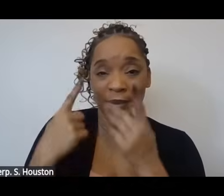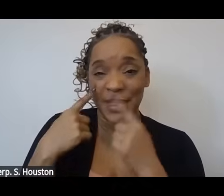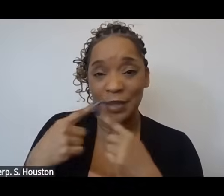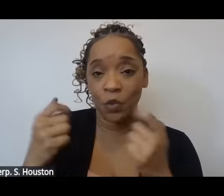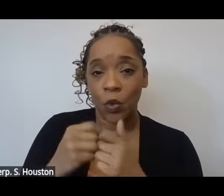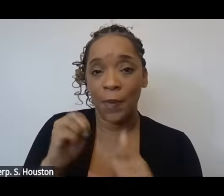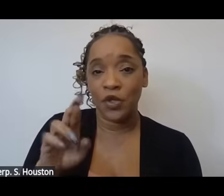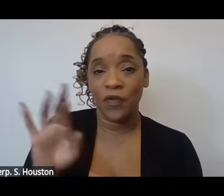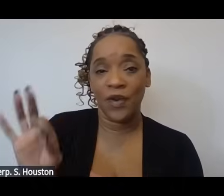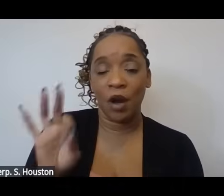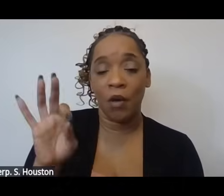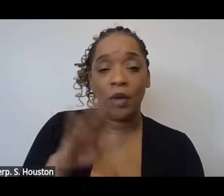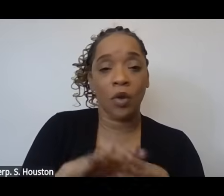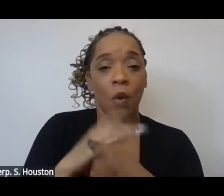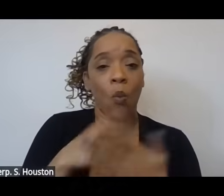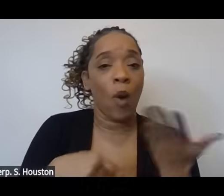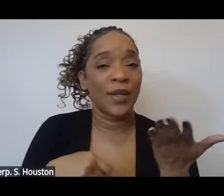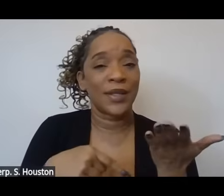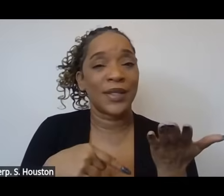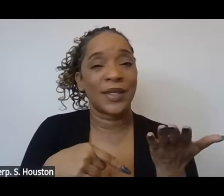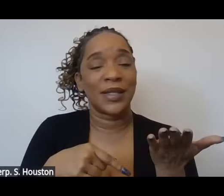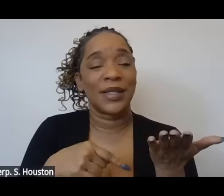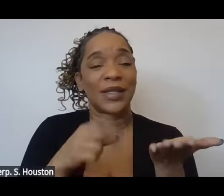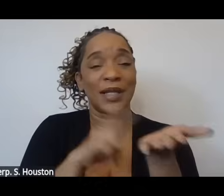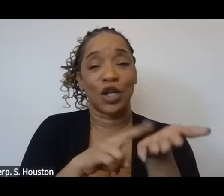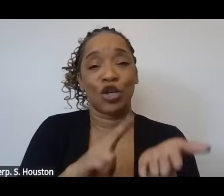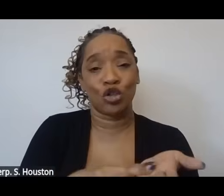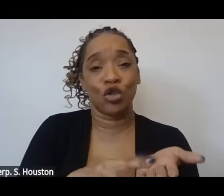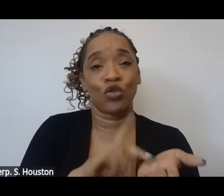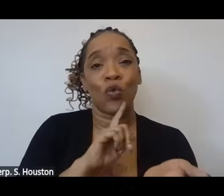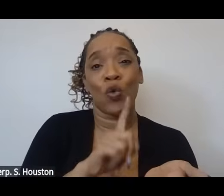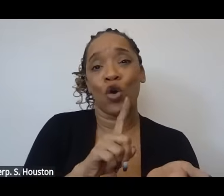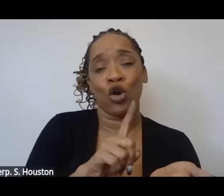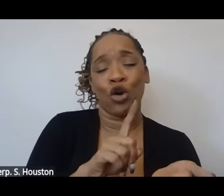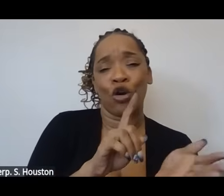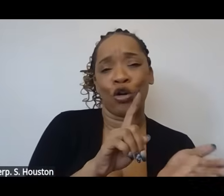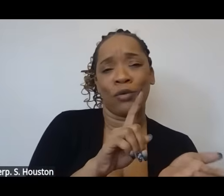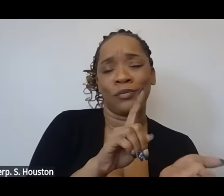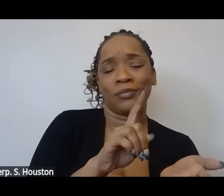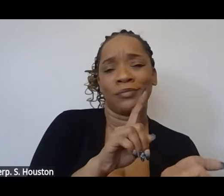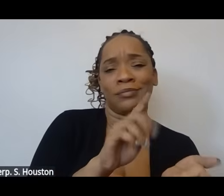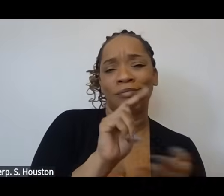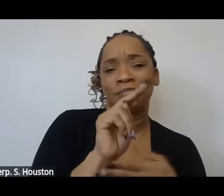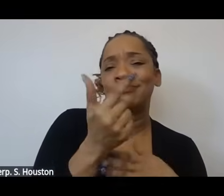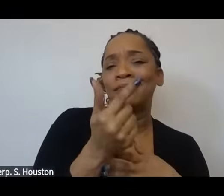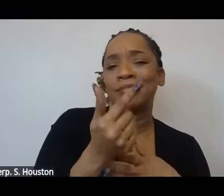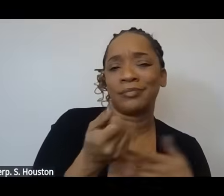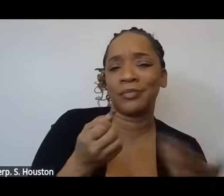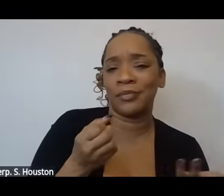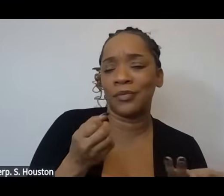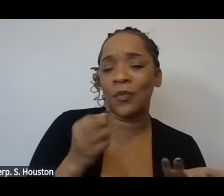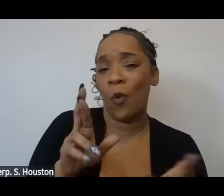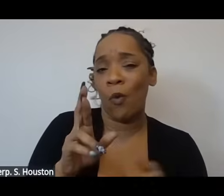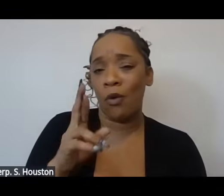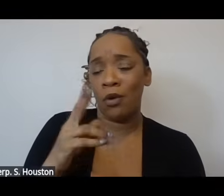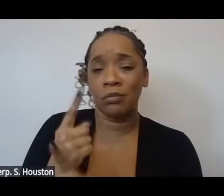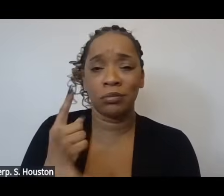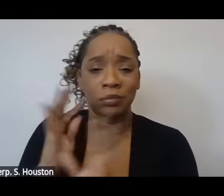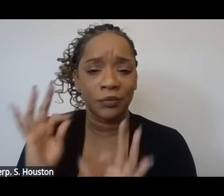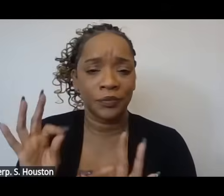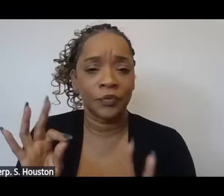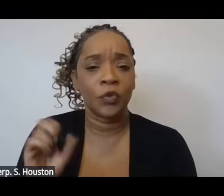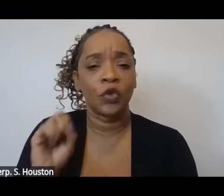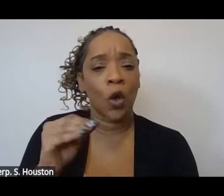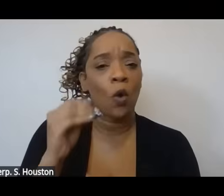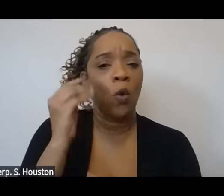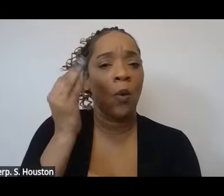were potentially invalid or not. So I would just say, I think it is extremely important that we keep in mind that if the signatures on that